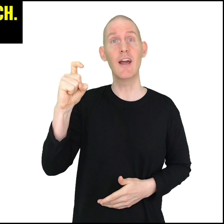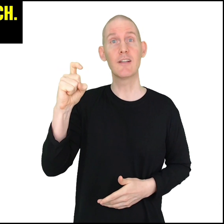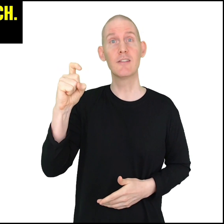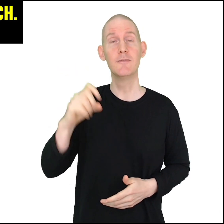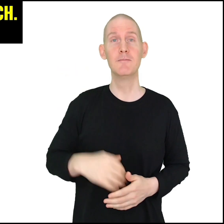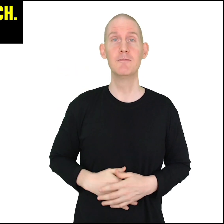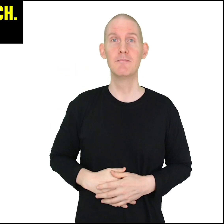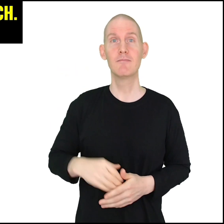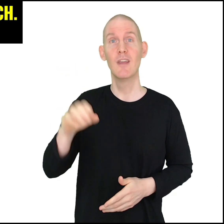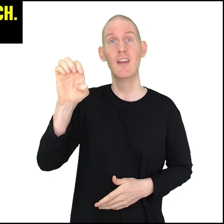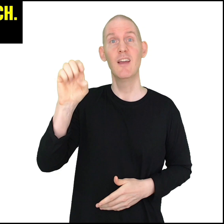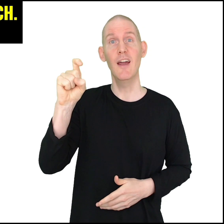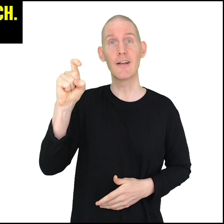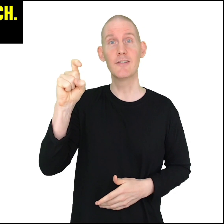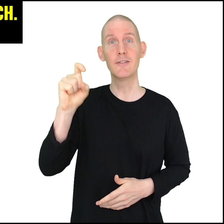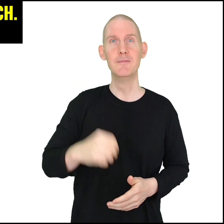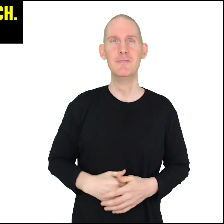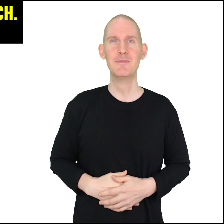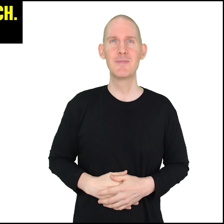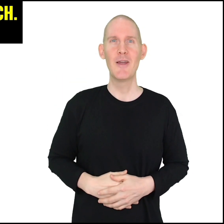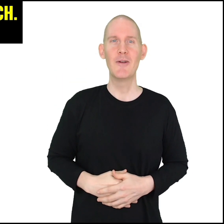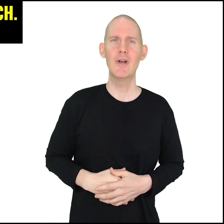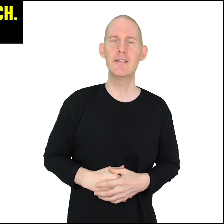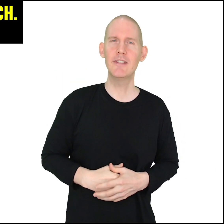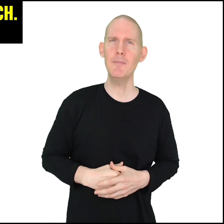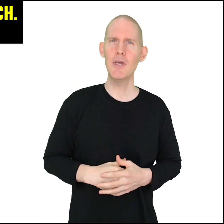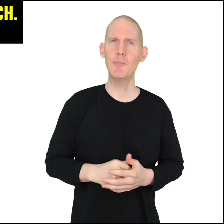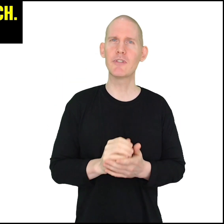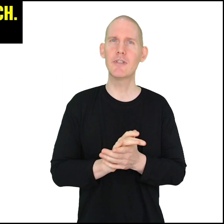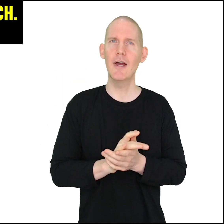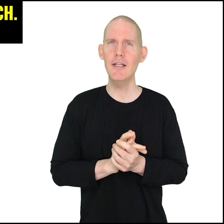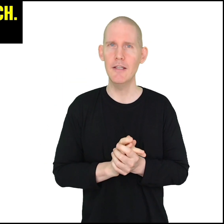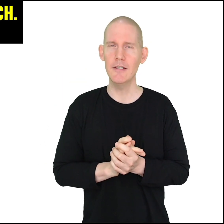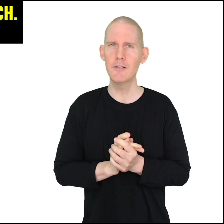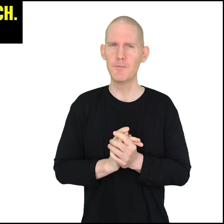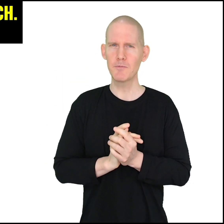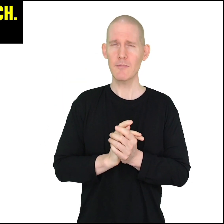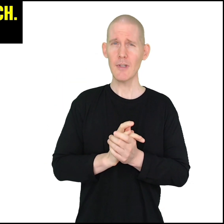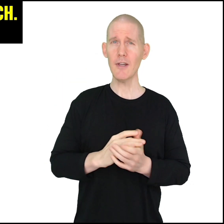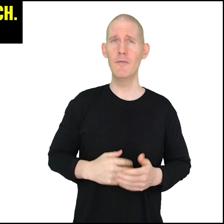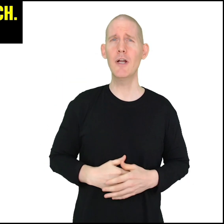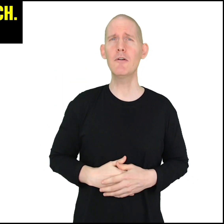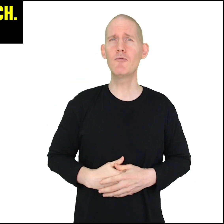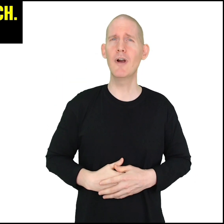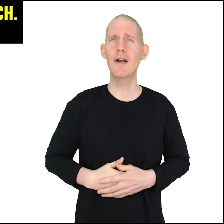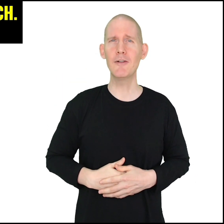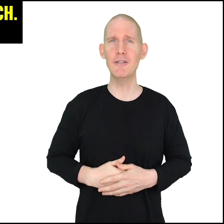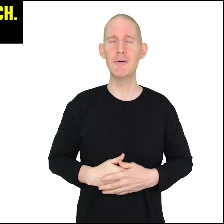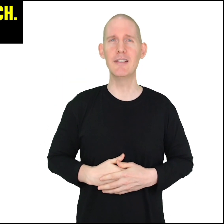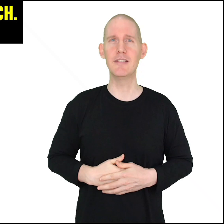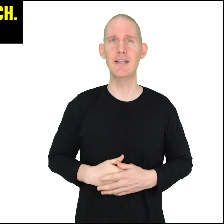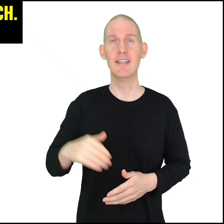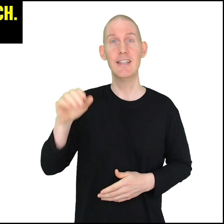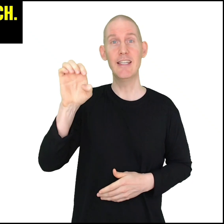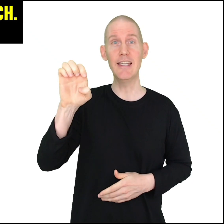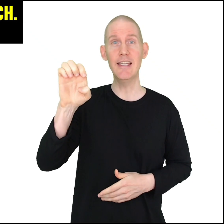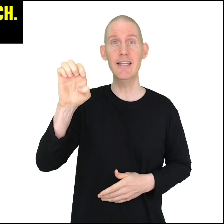X. X. When I see people signing this, very rarely do I see E and